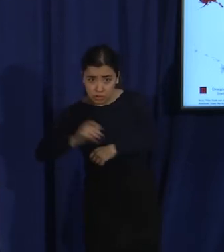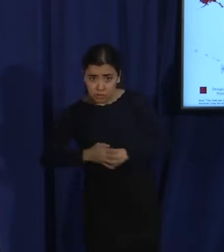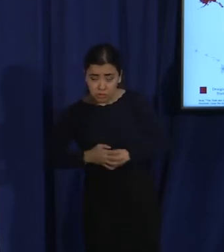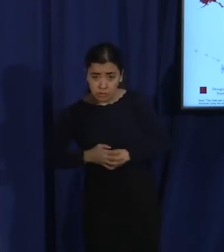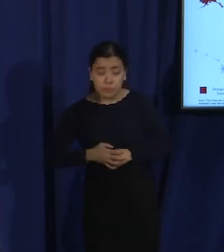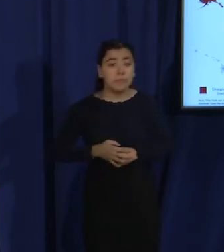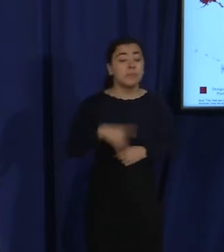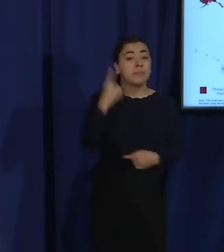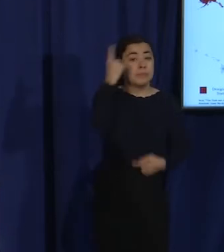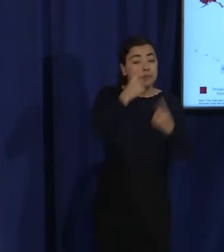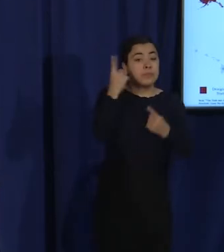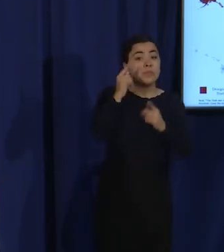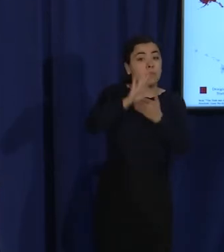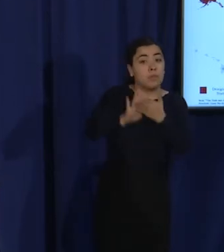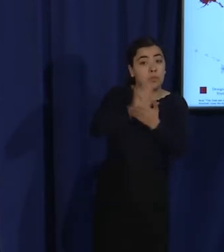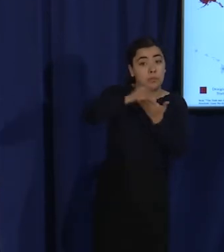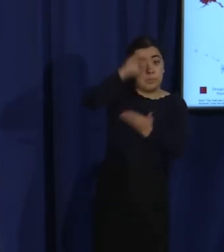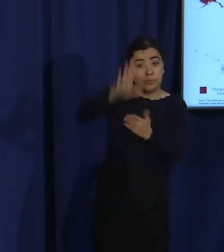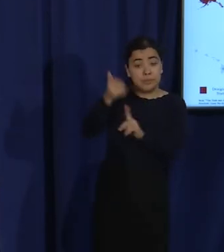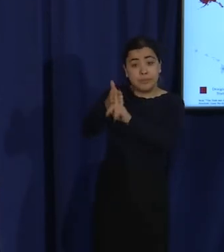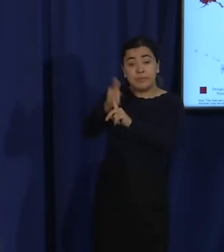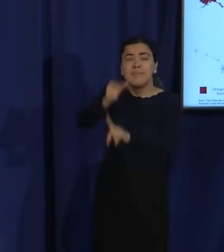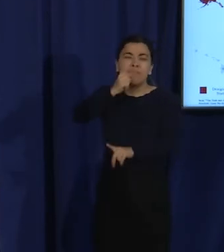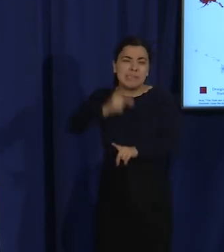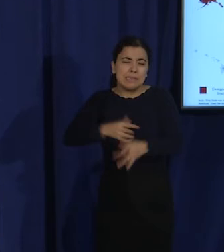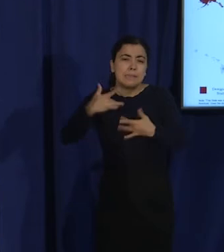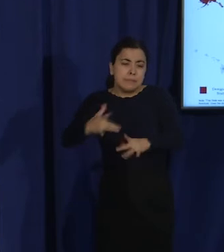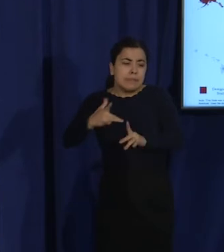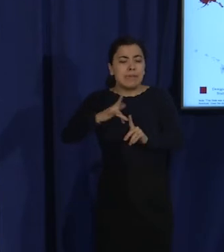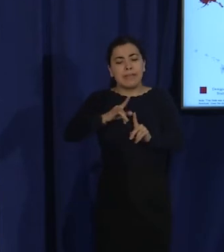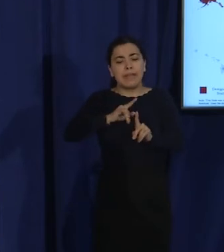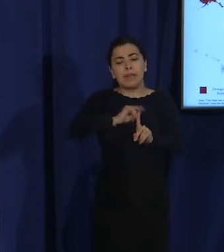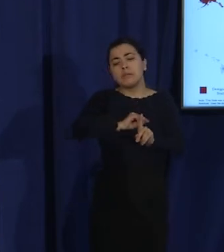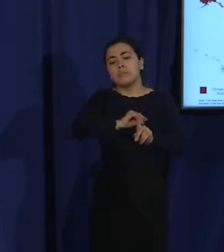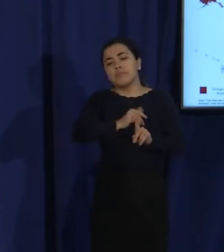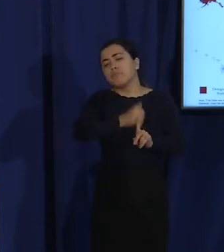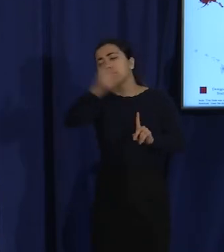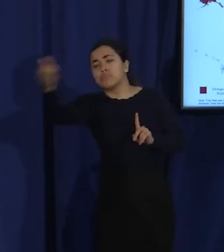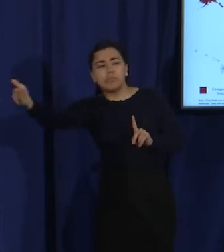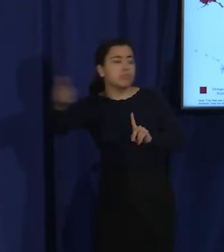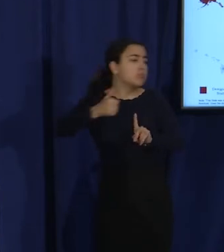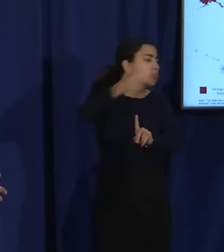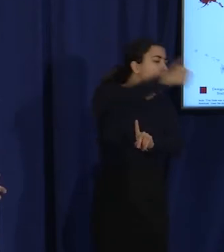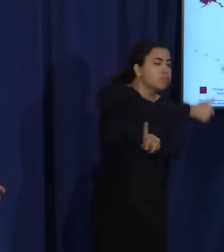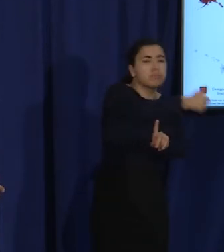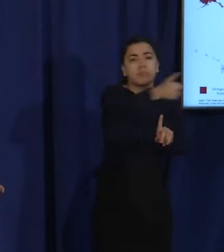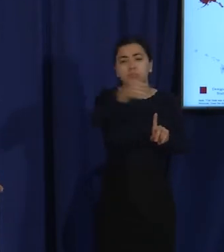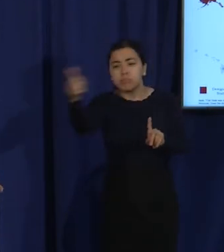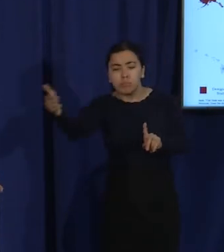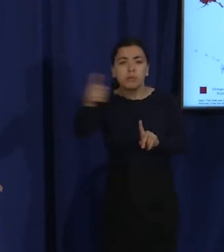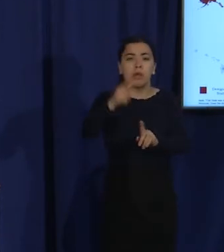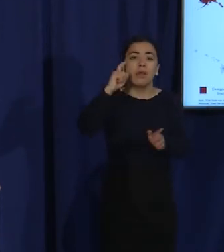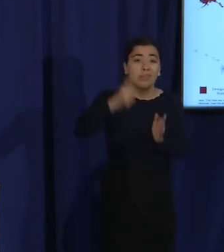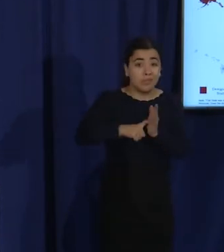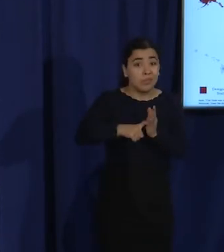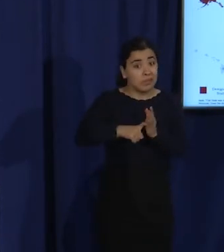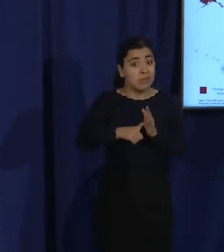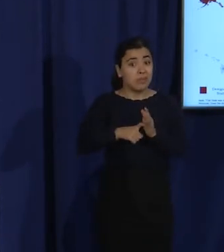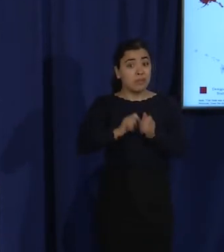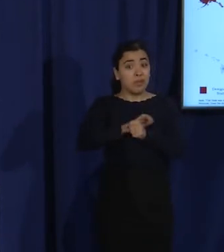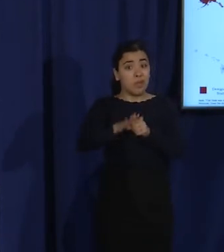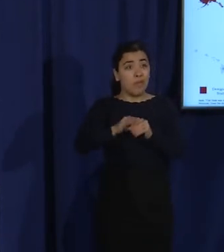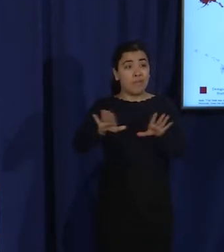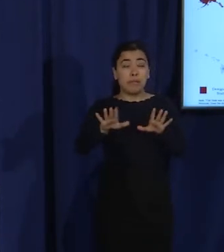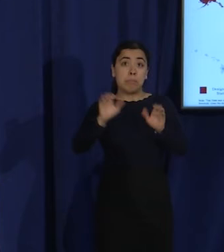lot around Thanksgiving, and the potential for seeing even more surge. My hope is that a month from now we'll be in a